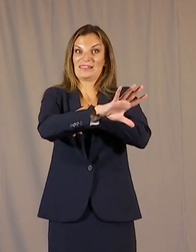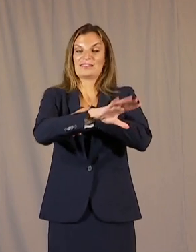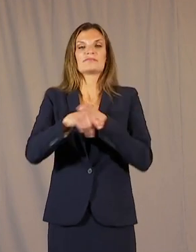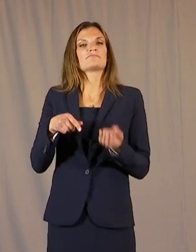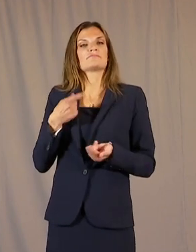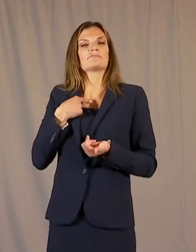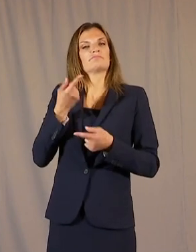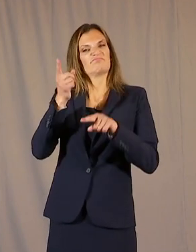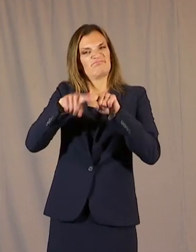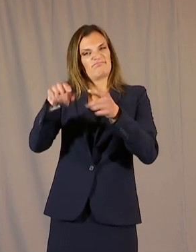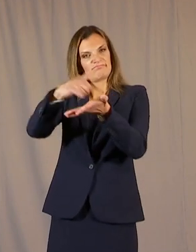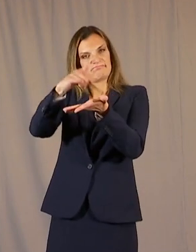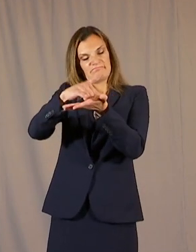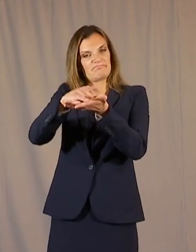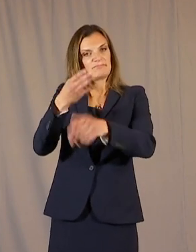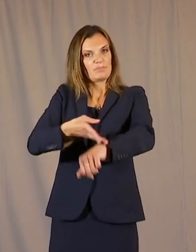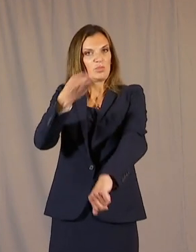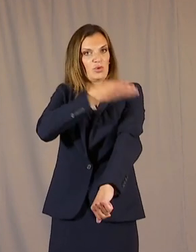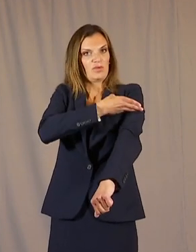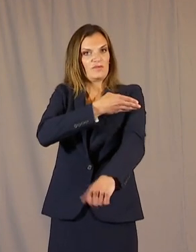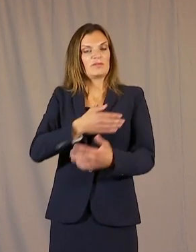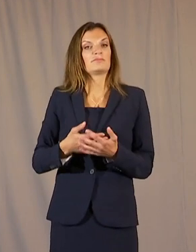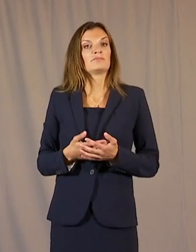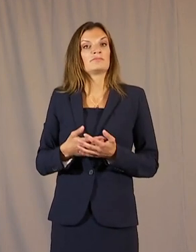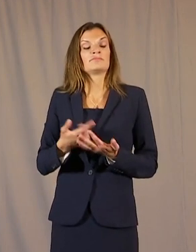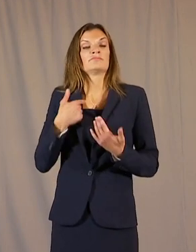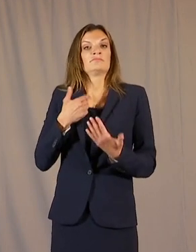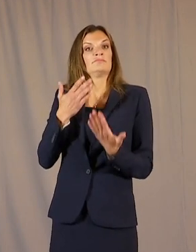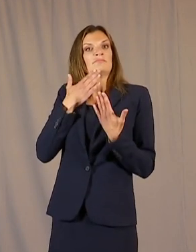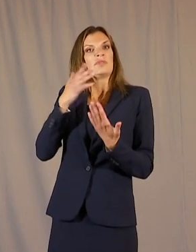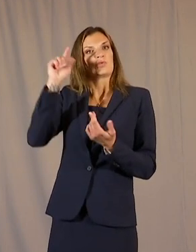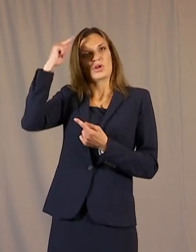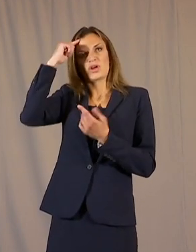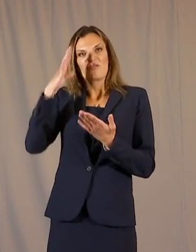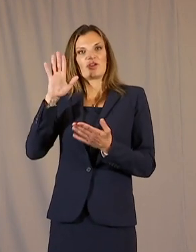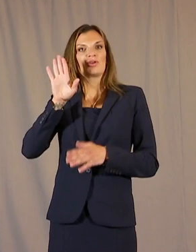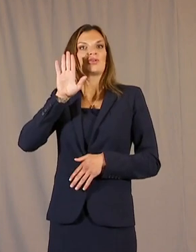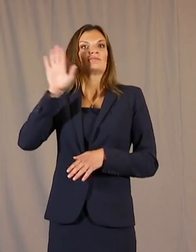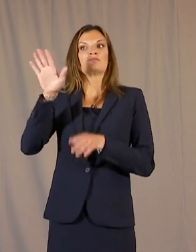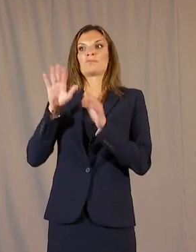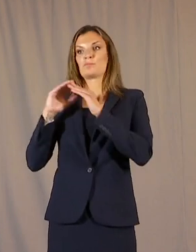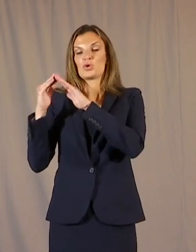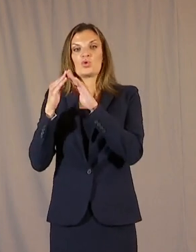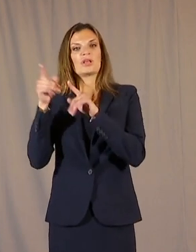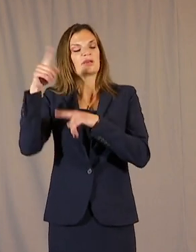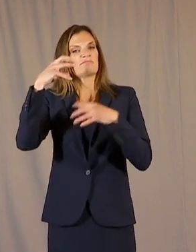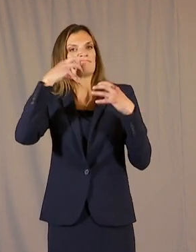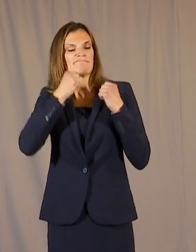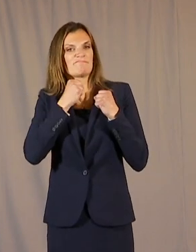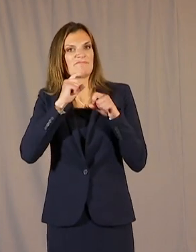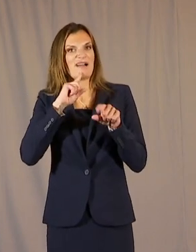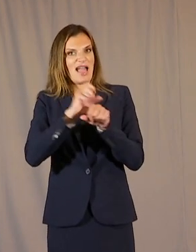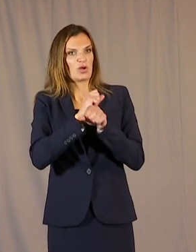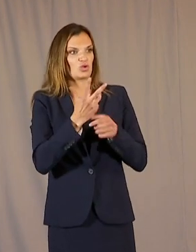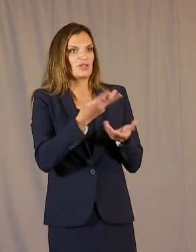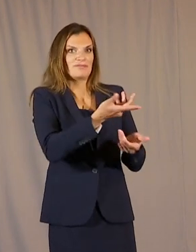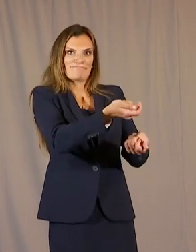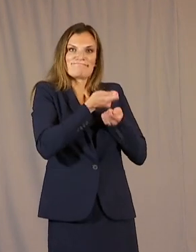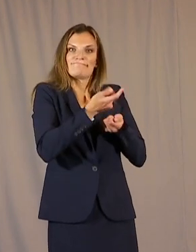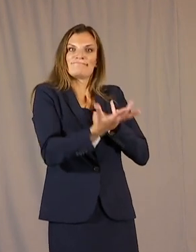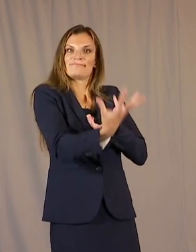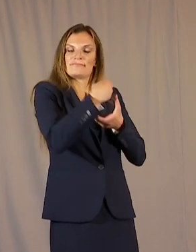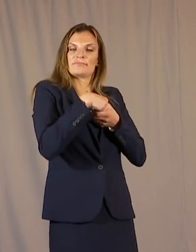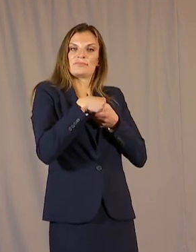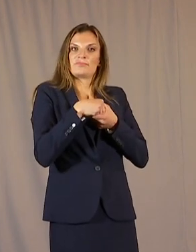stewards and good representatives of their communities and their professions. And so we had those diverse voices at